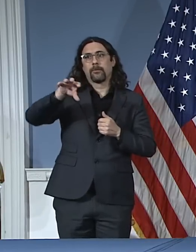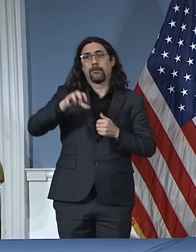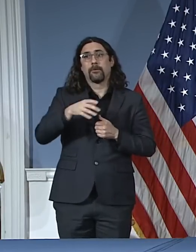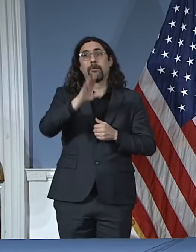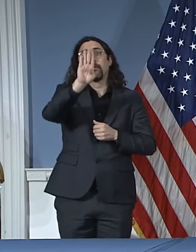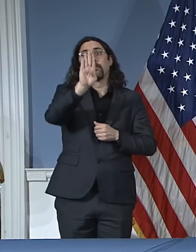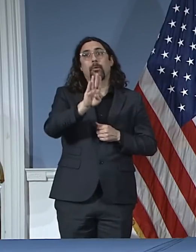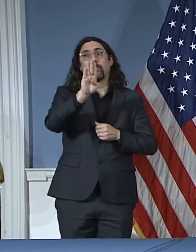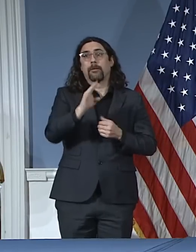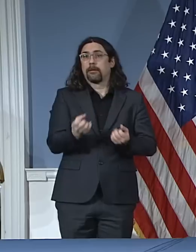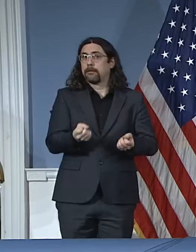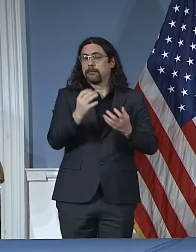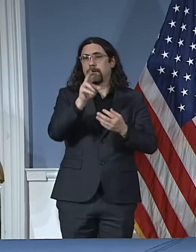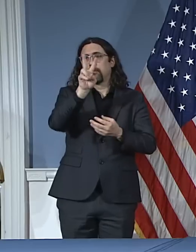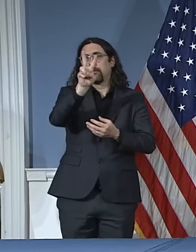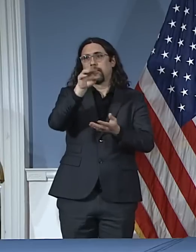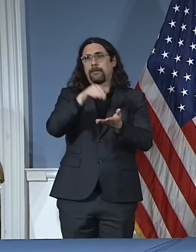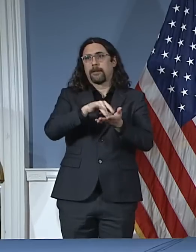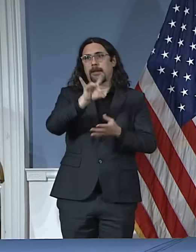2,857 cases. Queens,